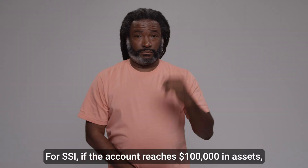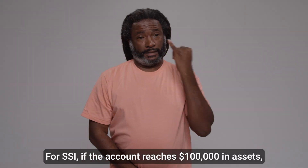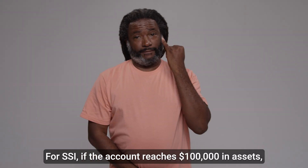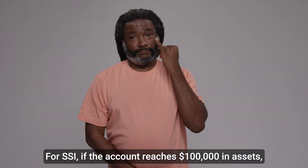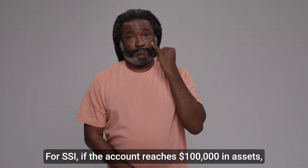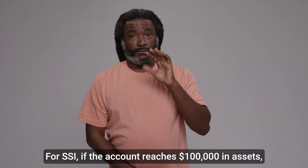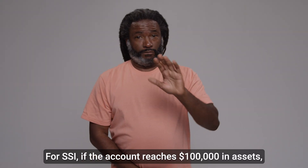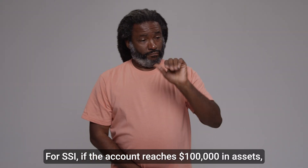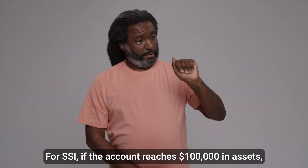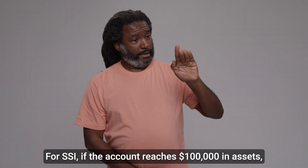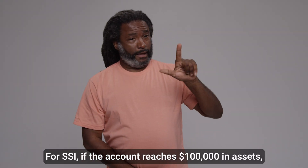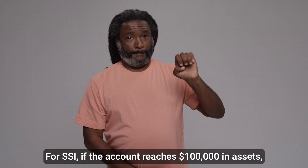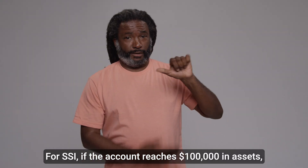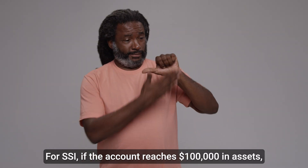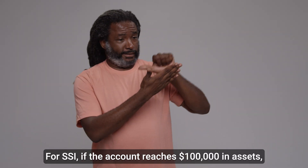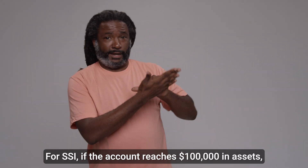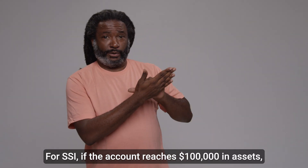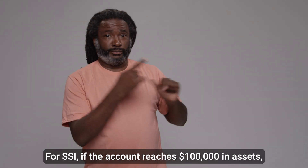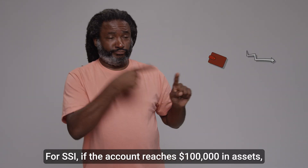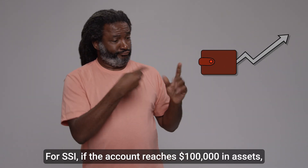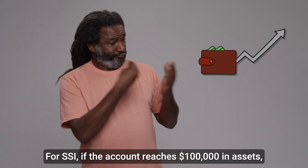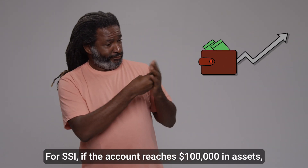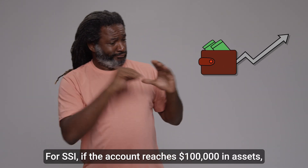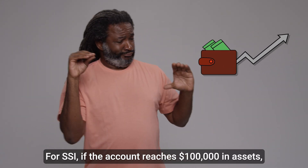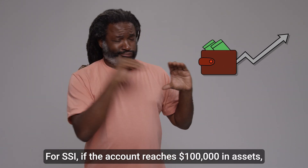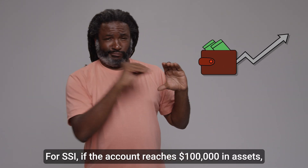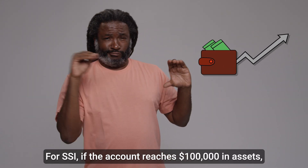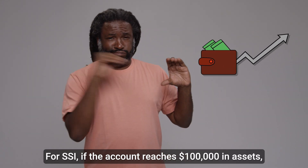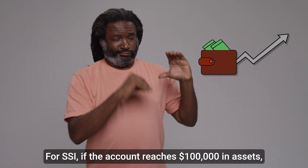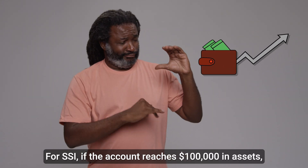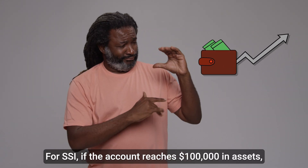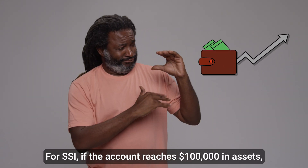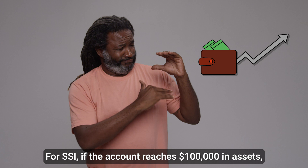For SSI, if the account reaches $100,000 in assets,